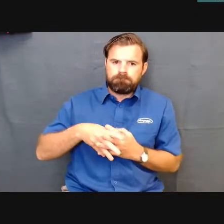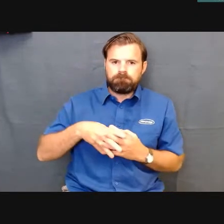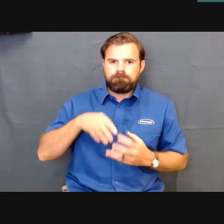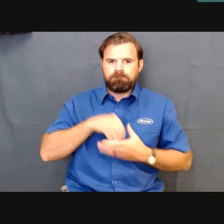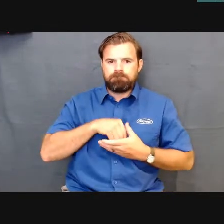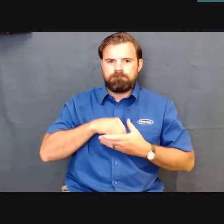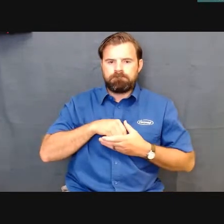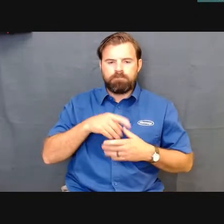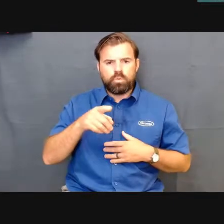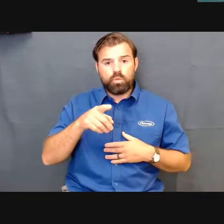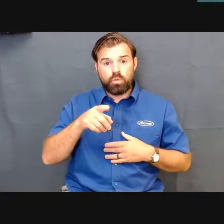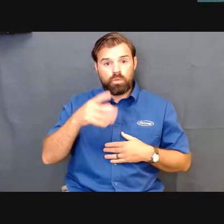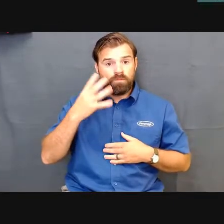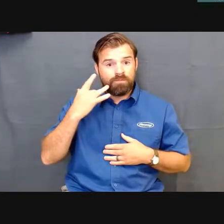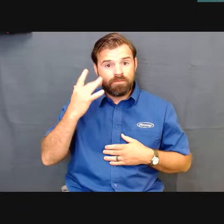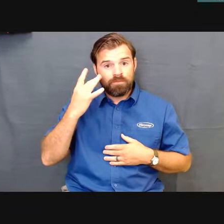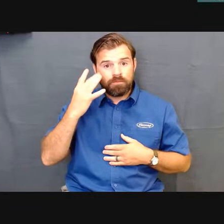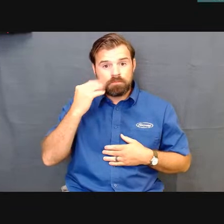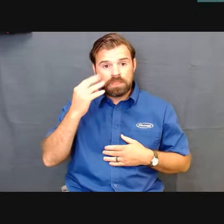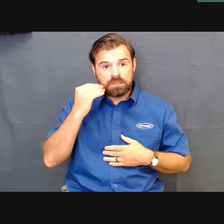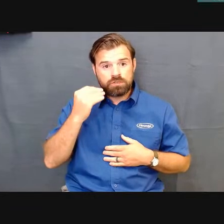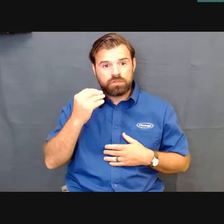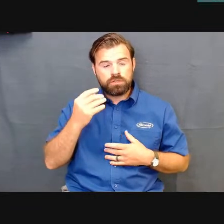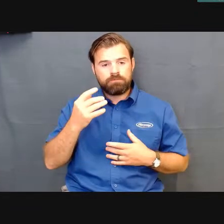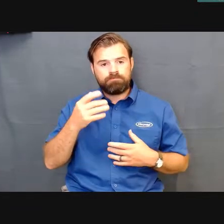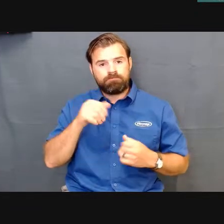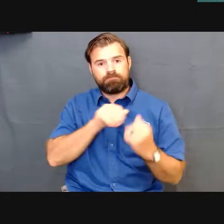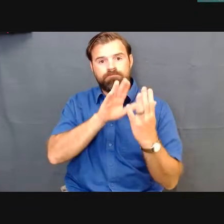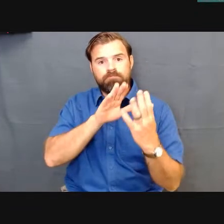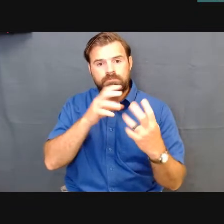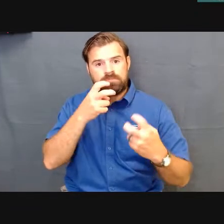Whenever you are faced with